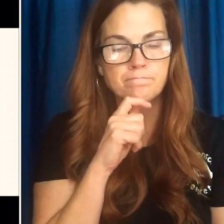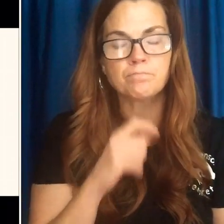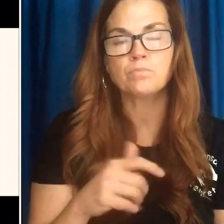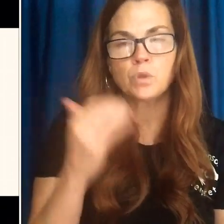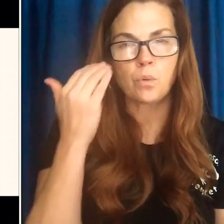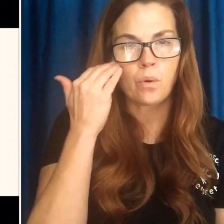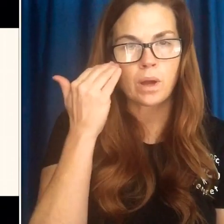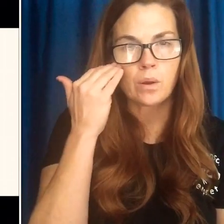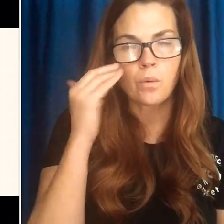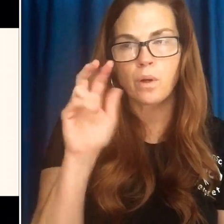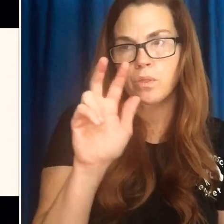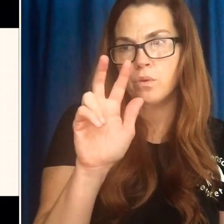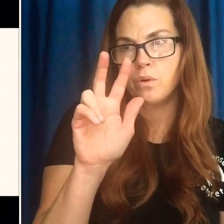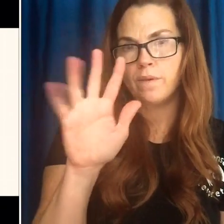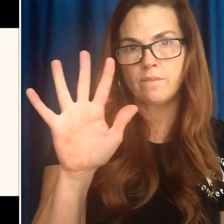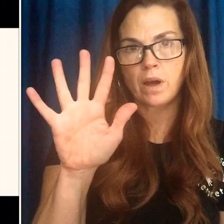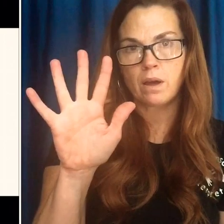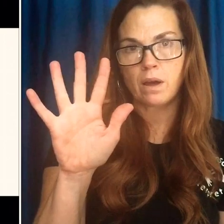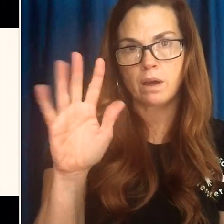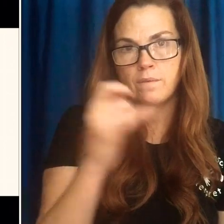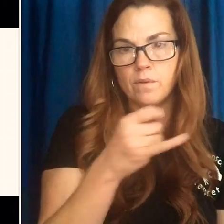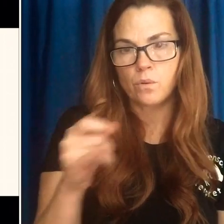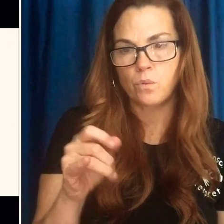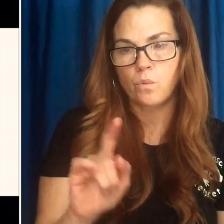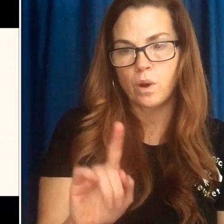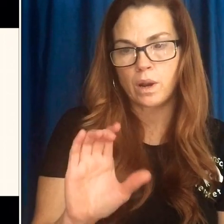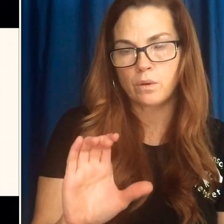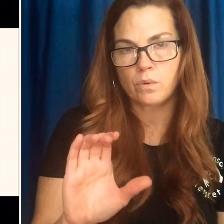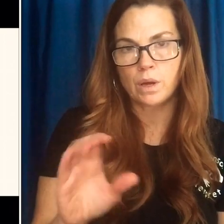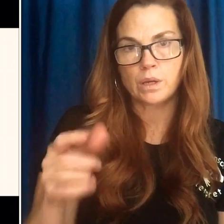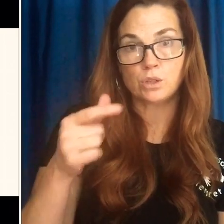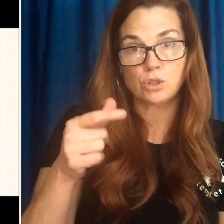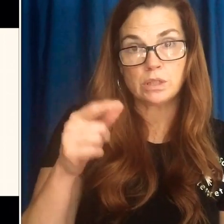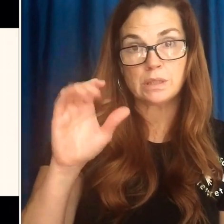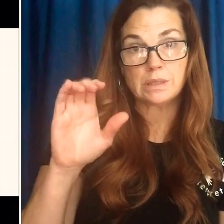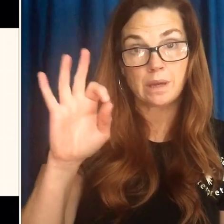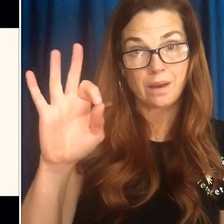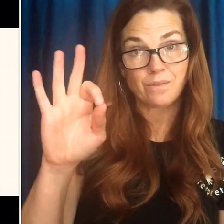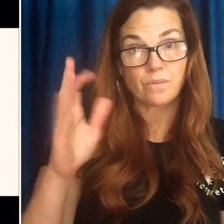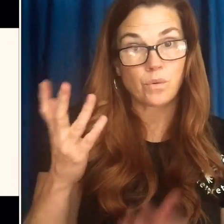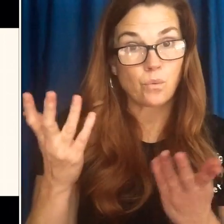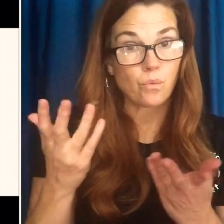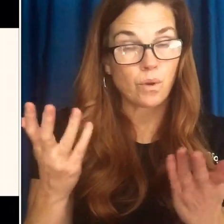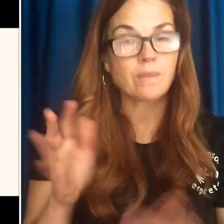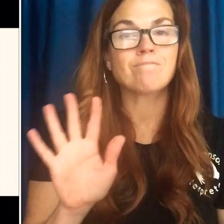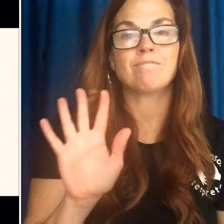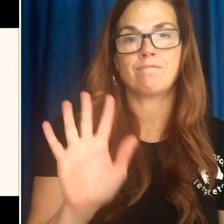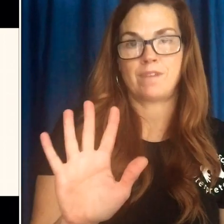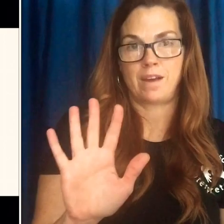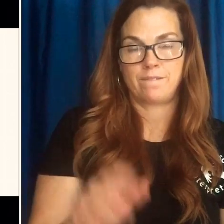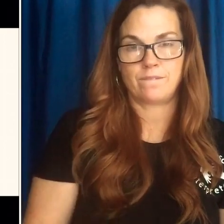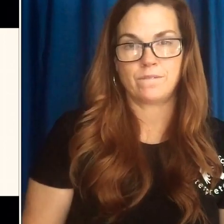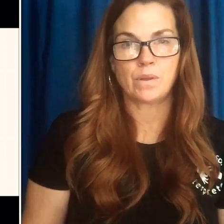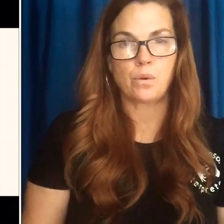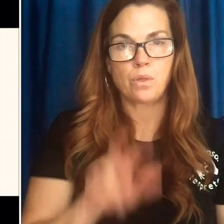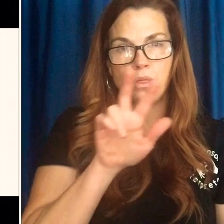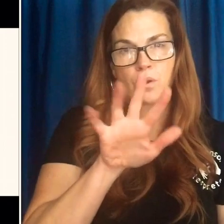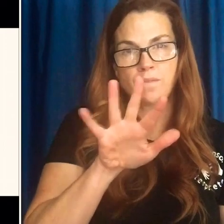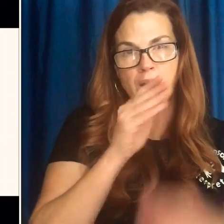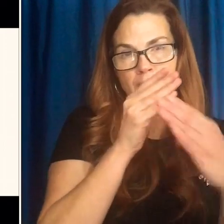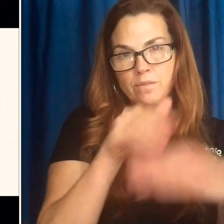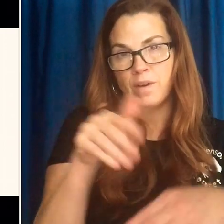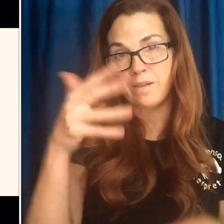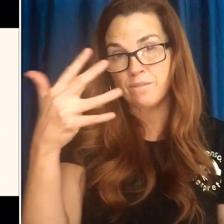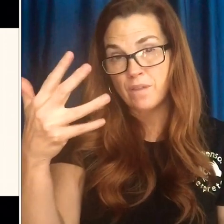and 100 share the greatest common factor of 5. 35 divided by 5 is 7,